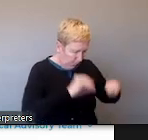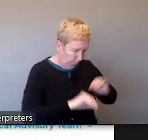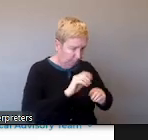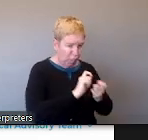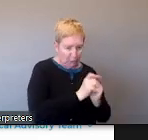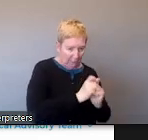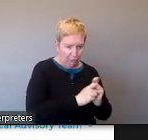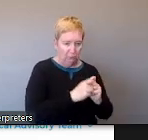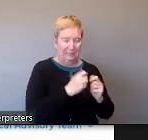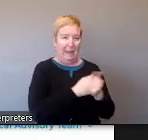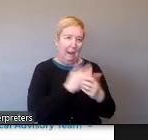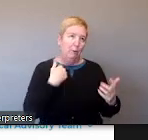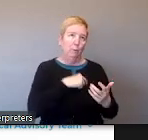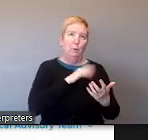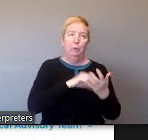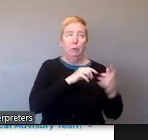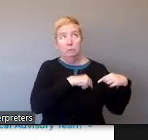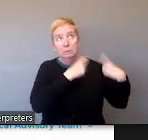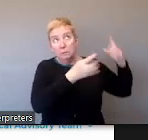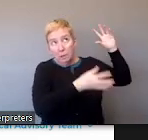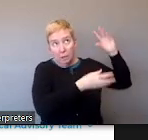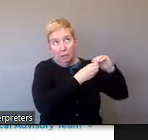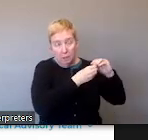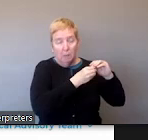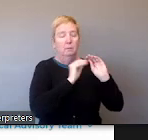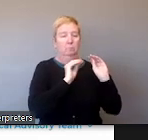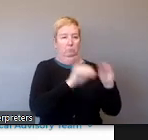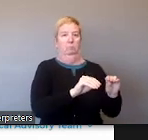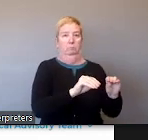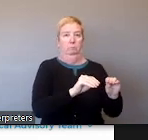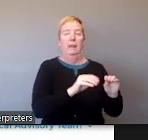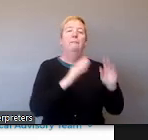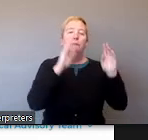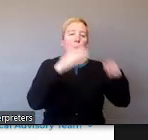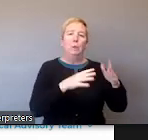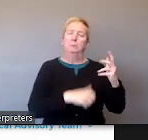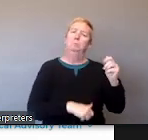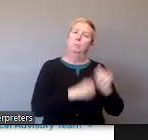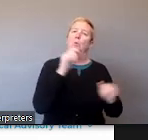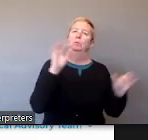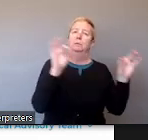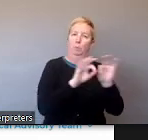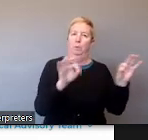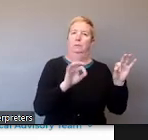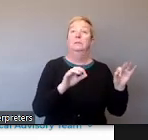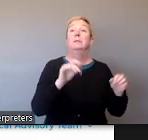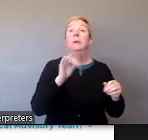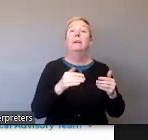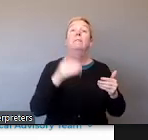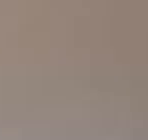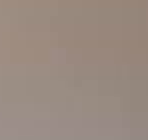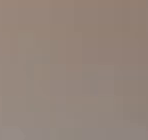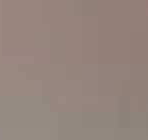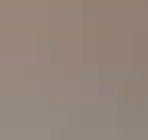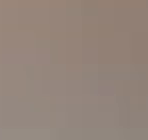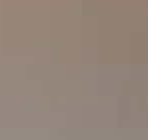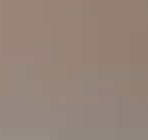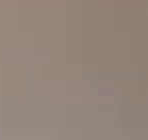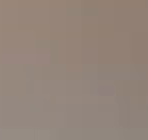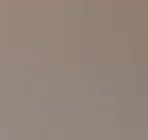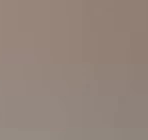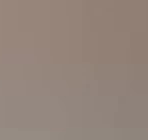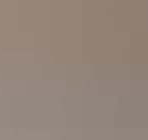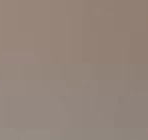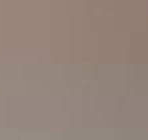past 2 years and only focus on the most relevant items. So that's a work in progress. And when that gets